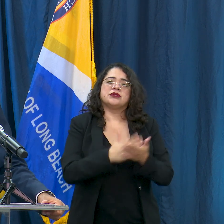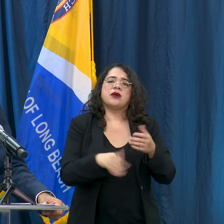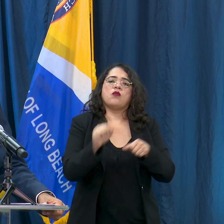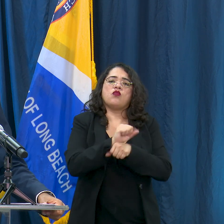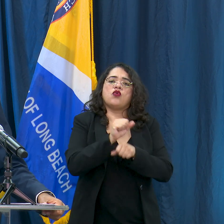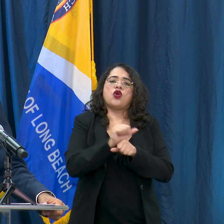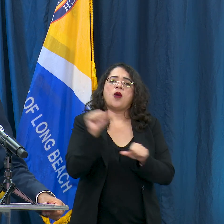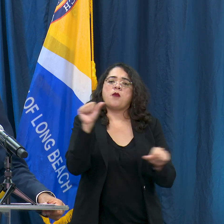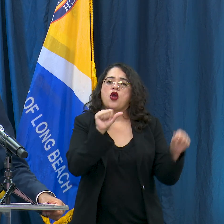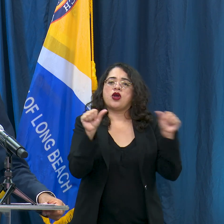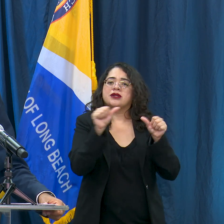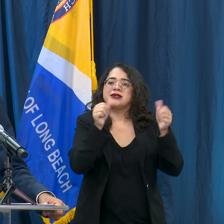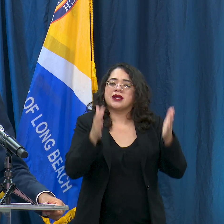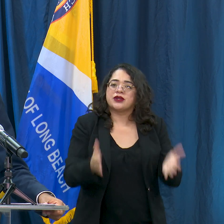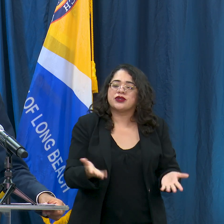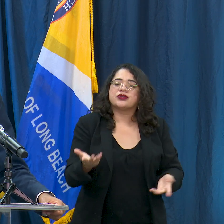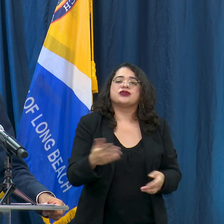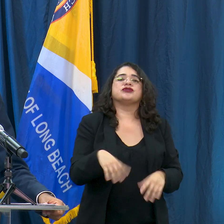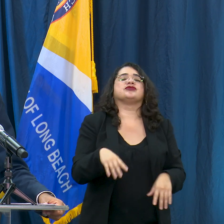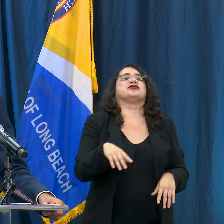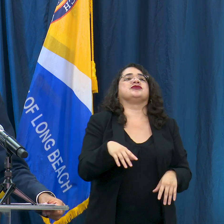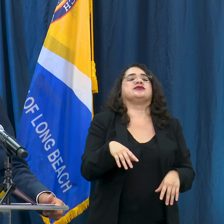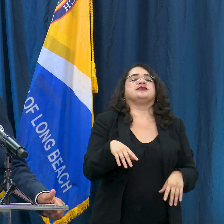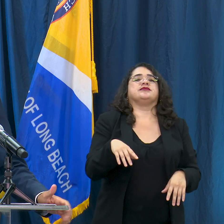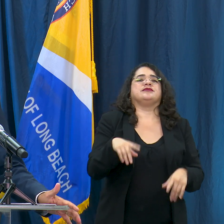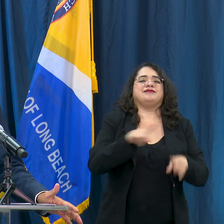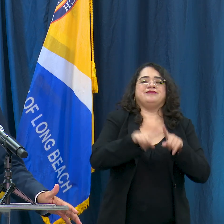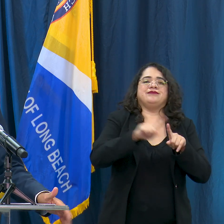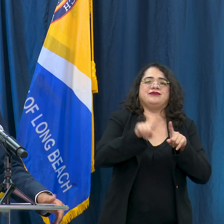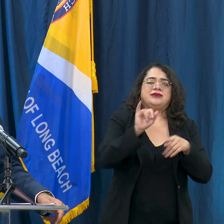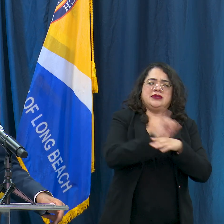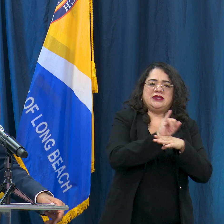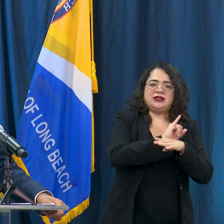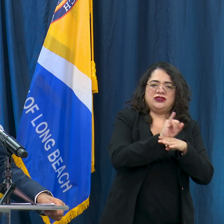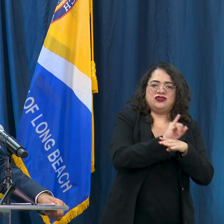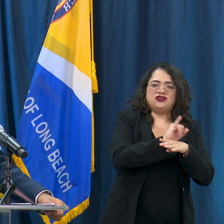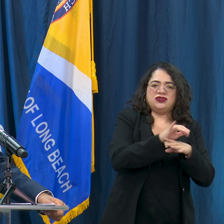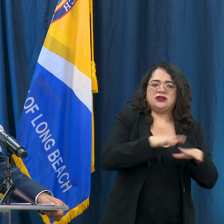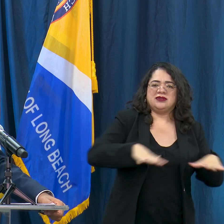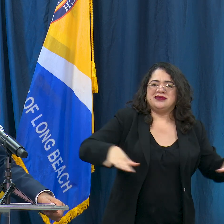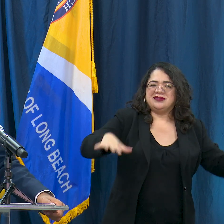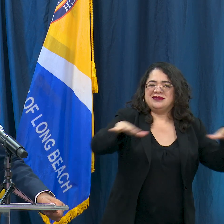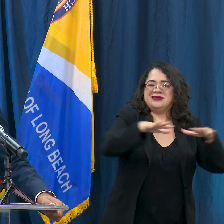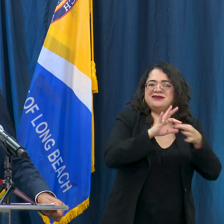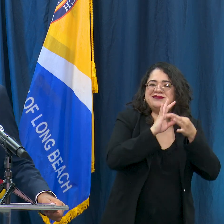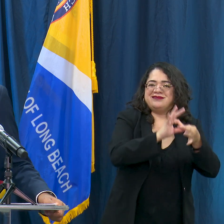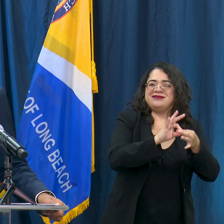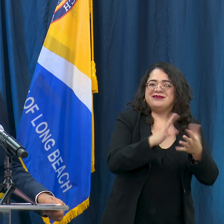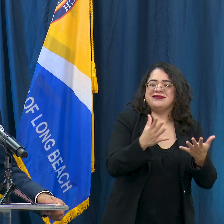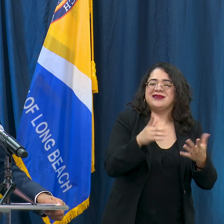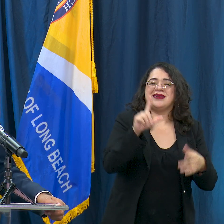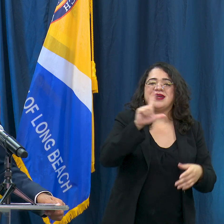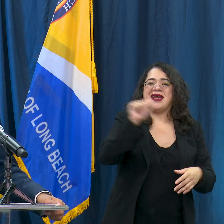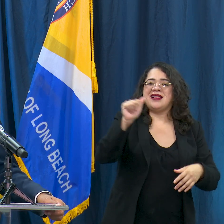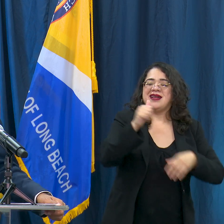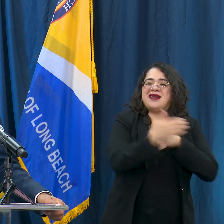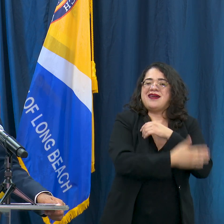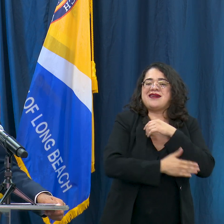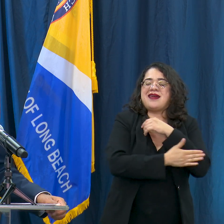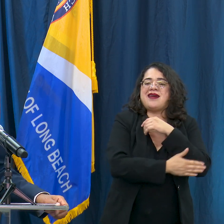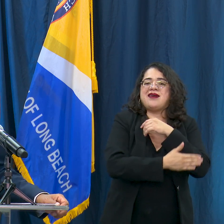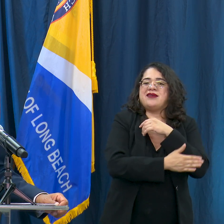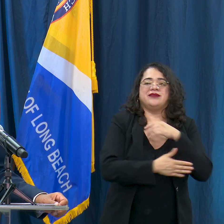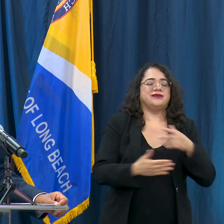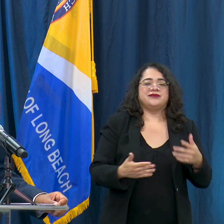folks that work in this industry. But bars will not be reopening. I think the county health department, our own